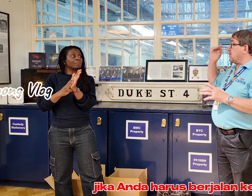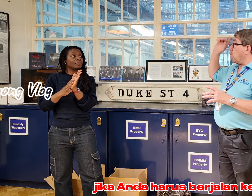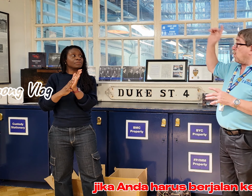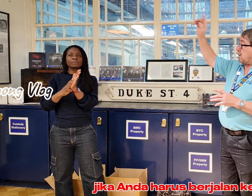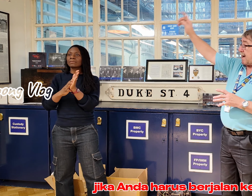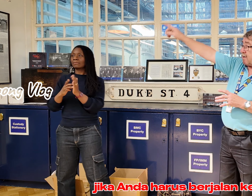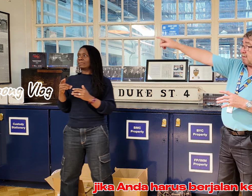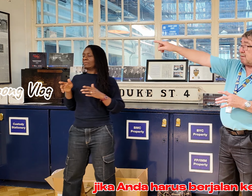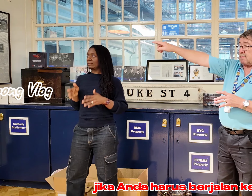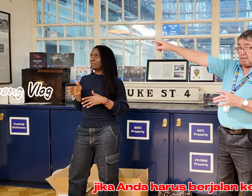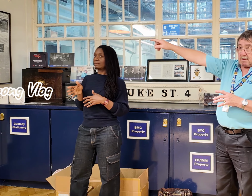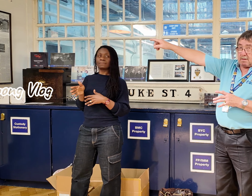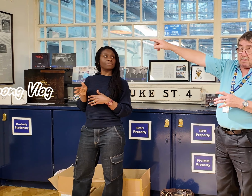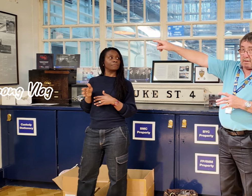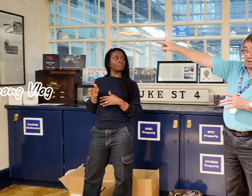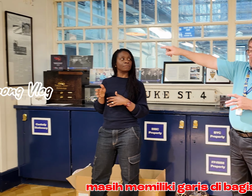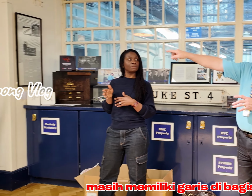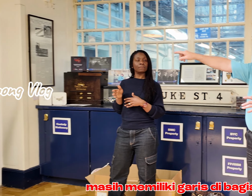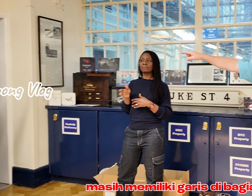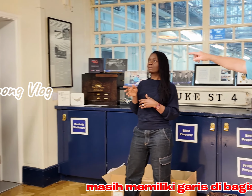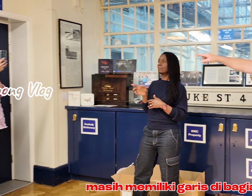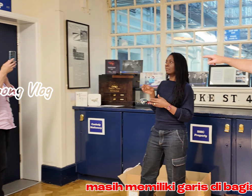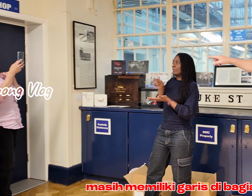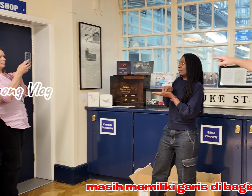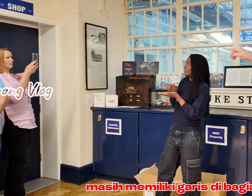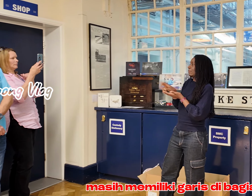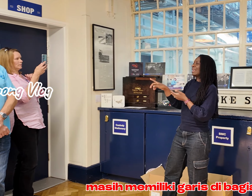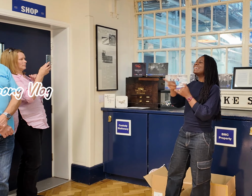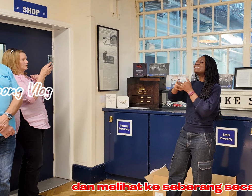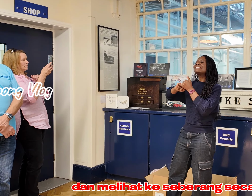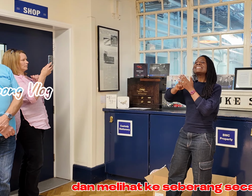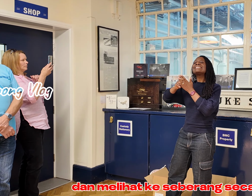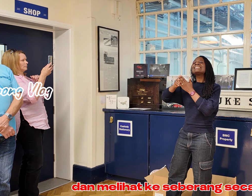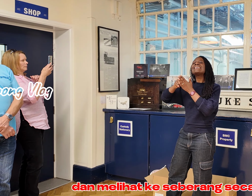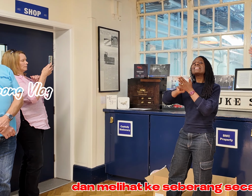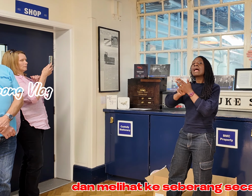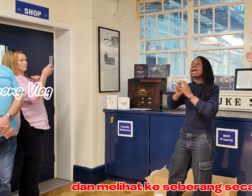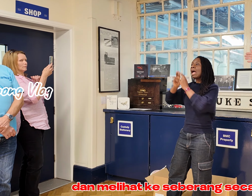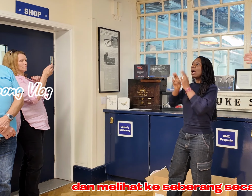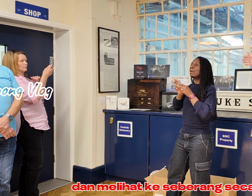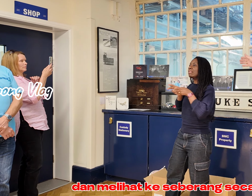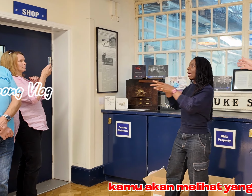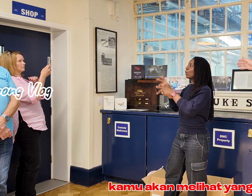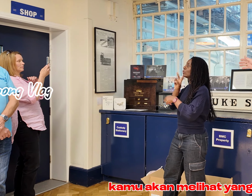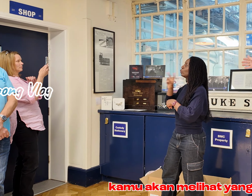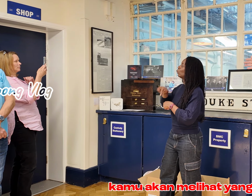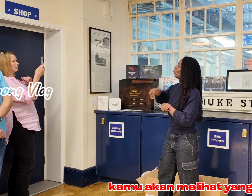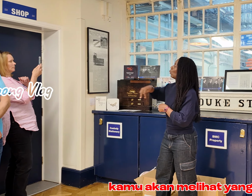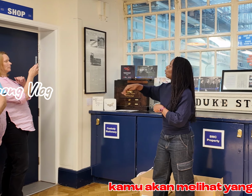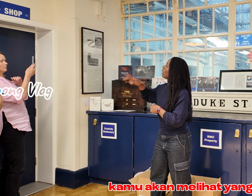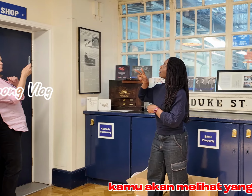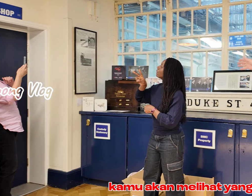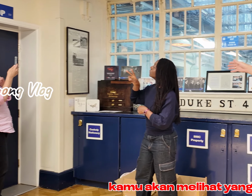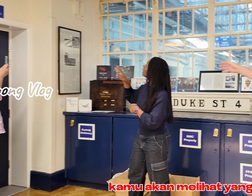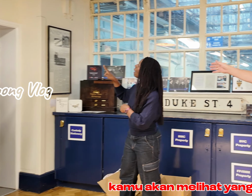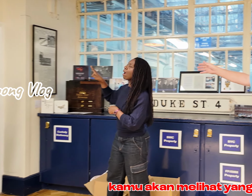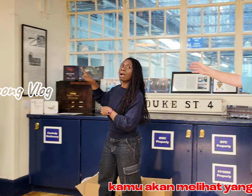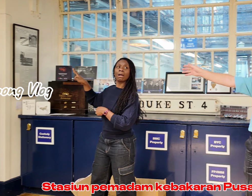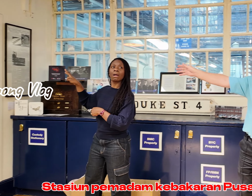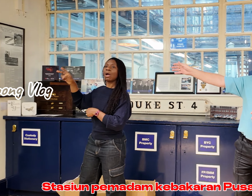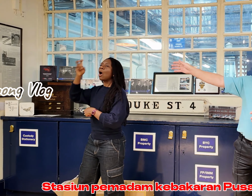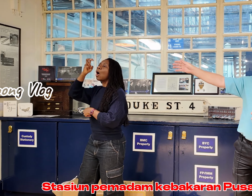if you were to walk down Stillhouse Lane to the bottom and looked across diagonally, you will see the